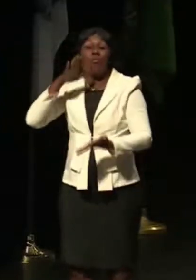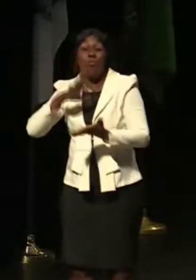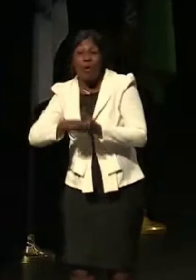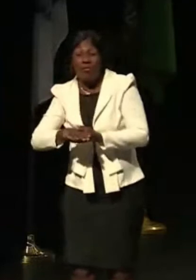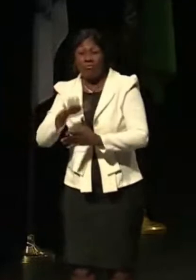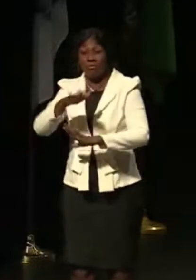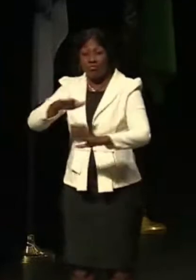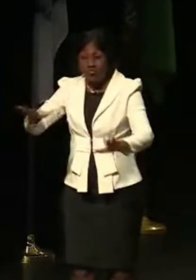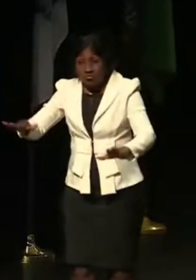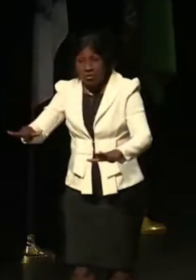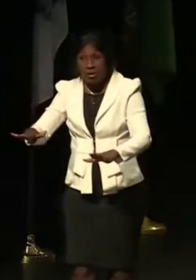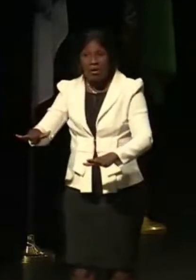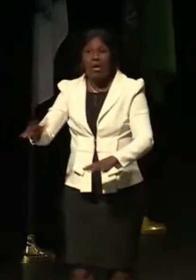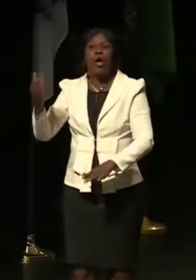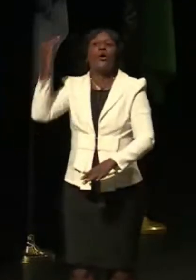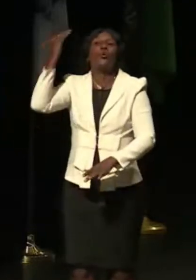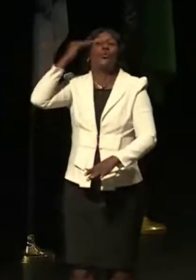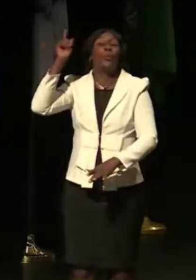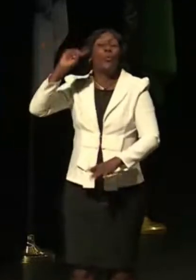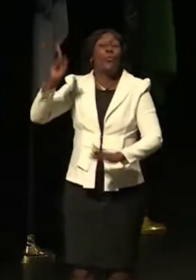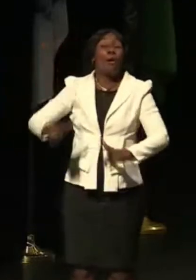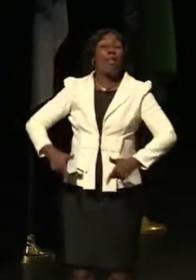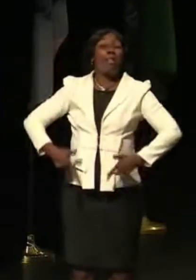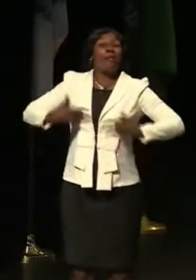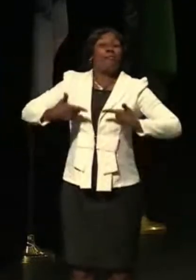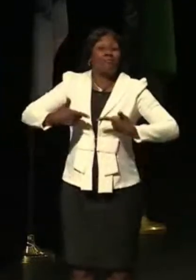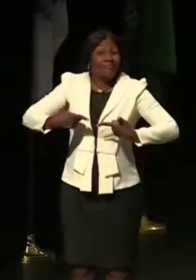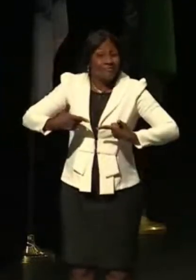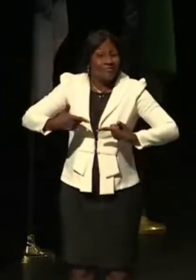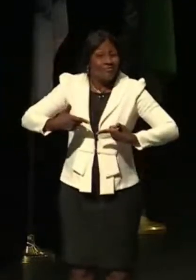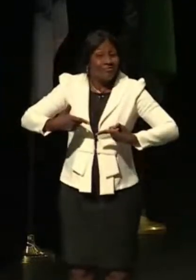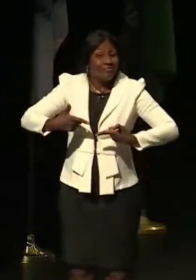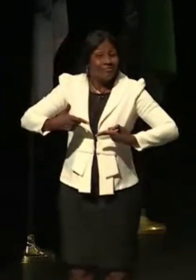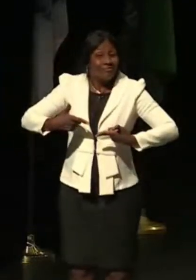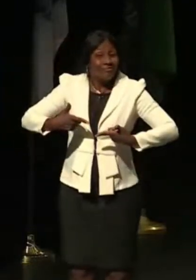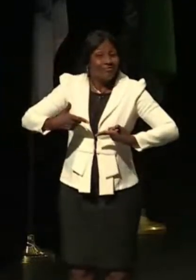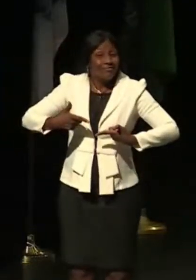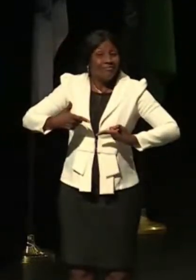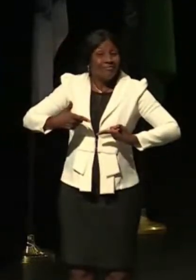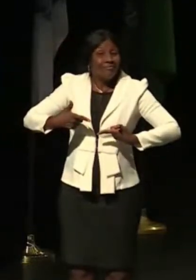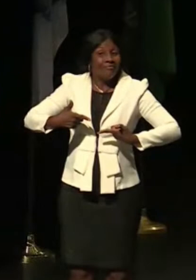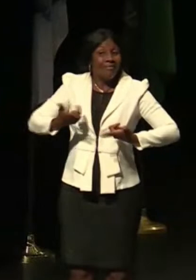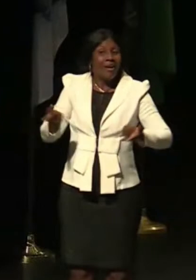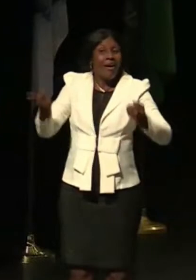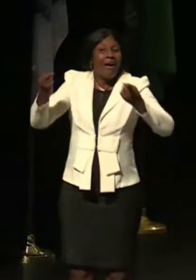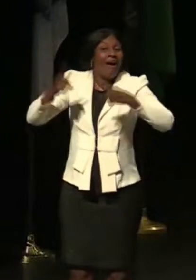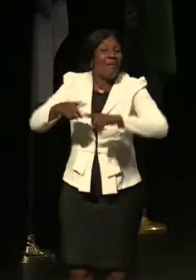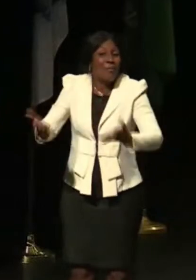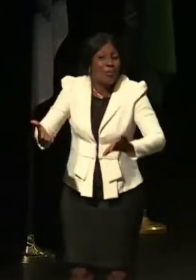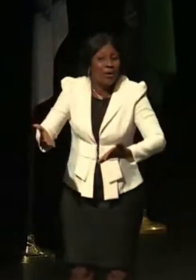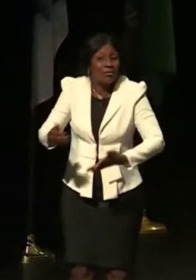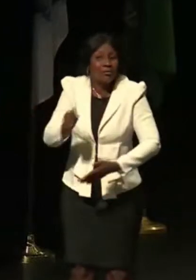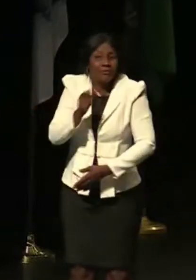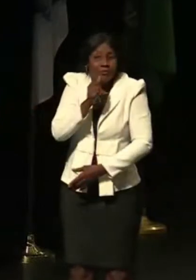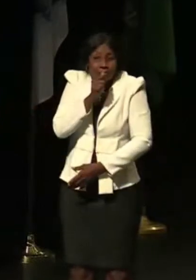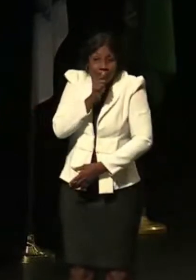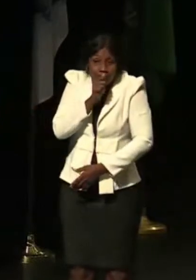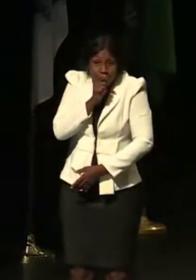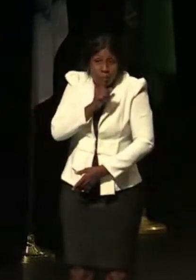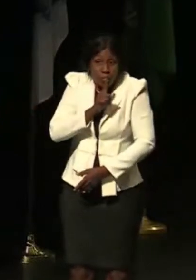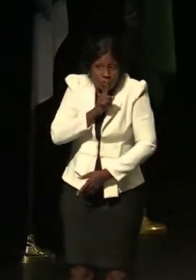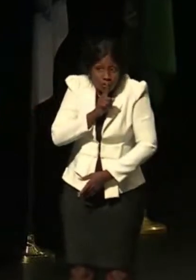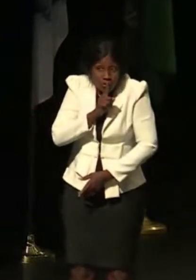If you continue, we know how to find you. And the only people he spoke to were people in the cabinet at the time. The outbreak of